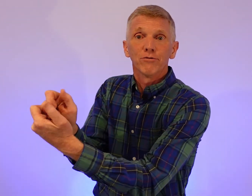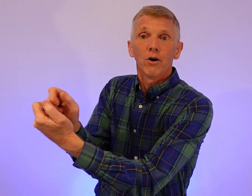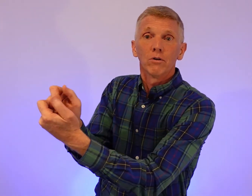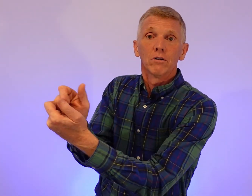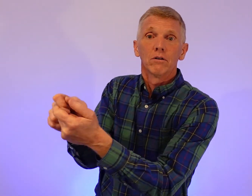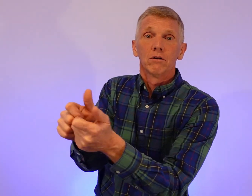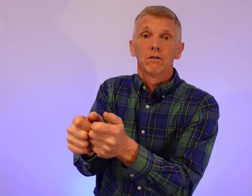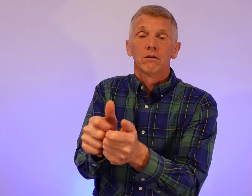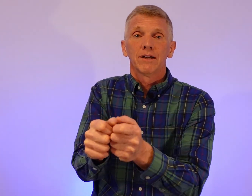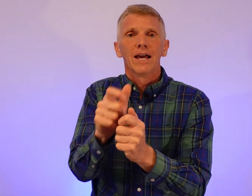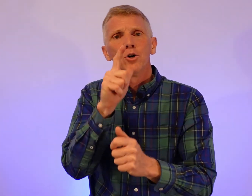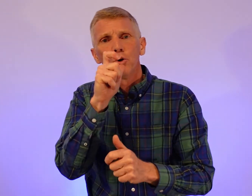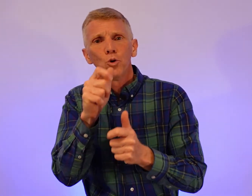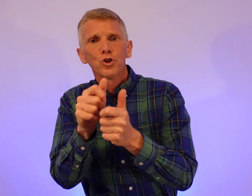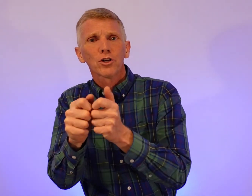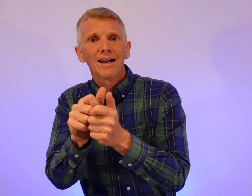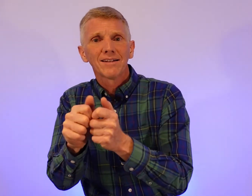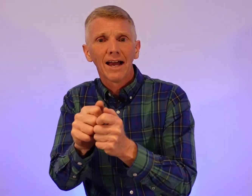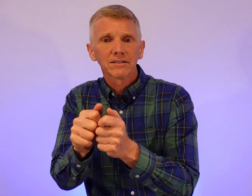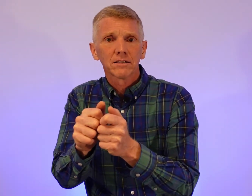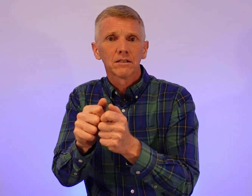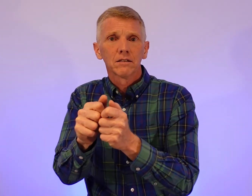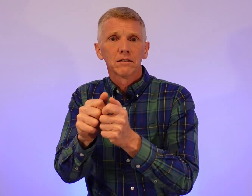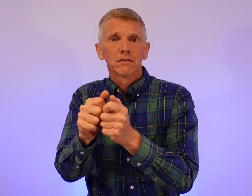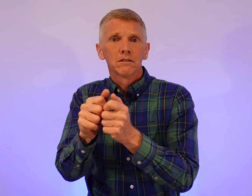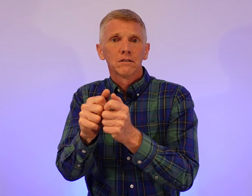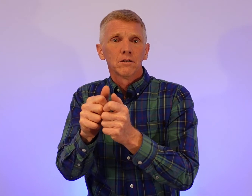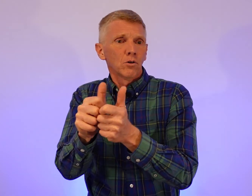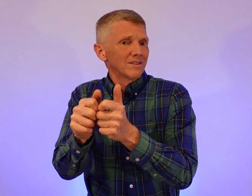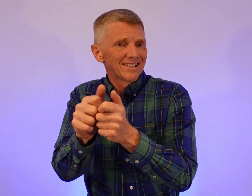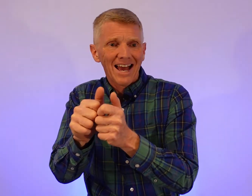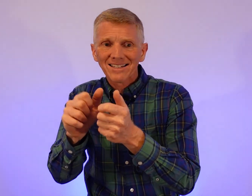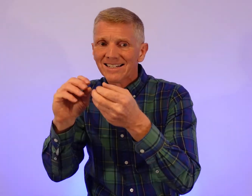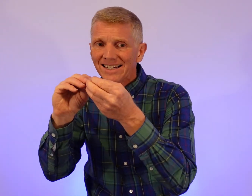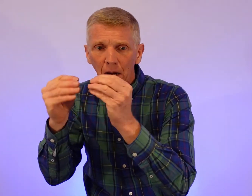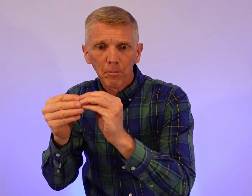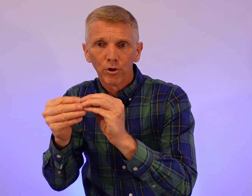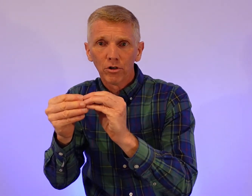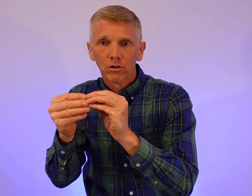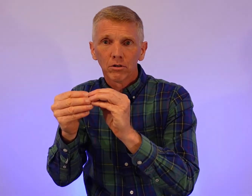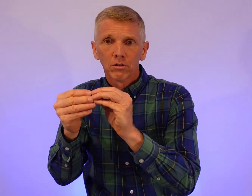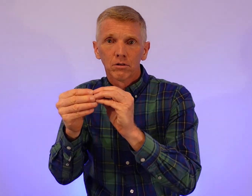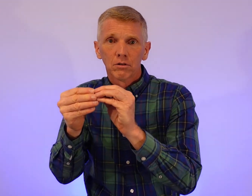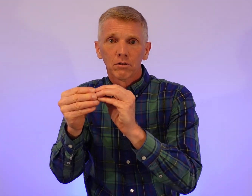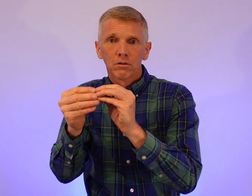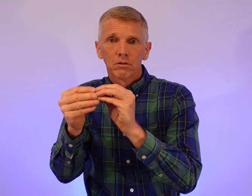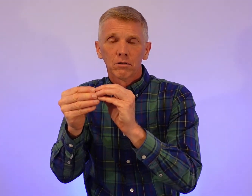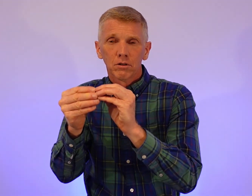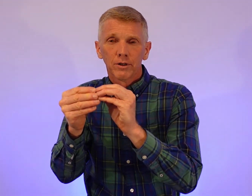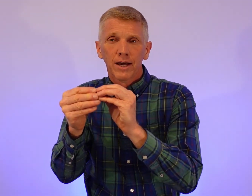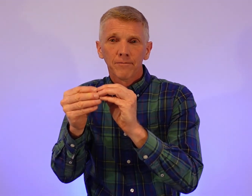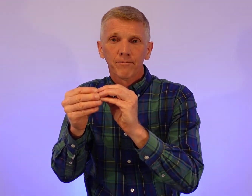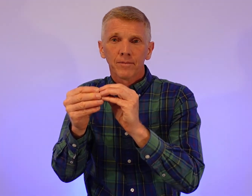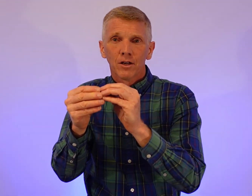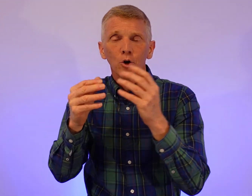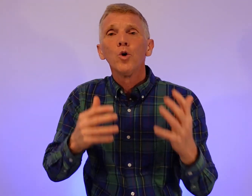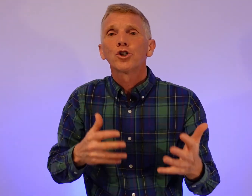phone, okay? Who should I text? Text number, okay? Who should I get